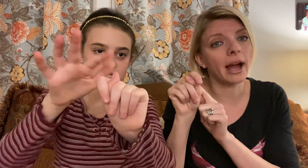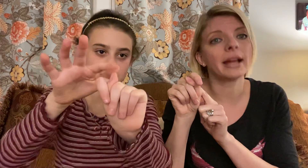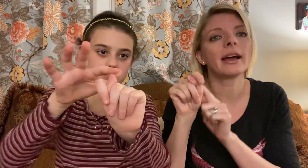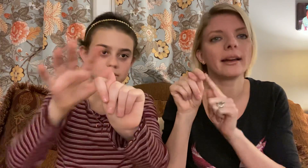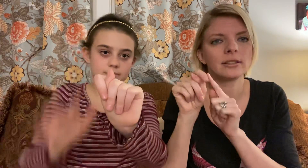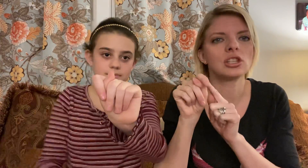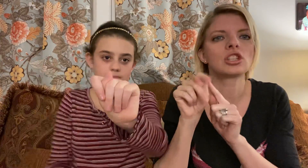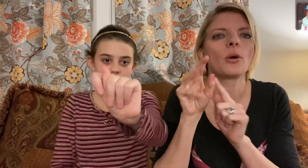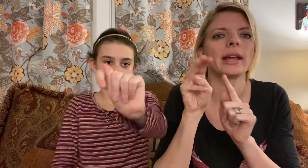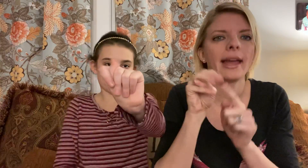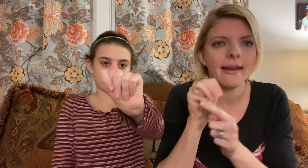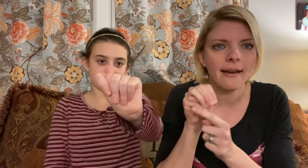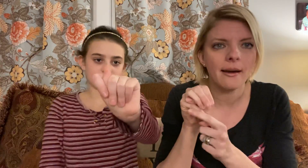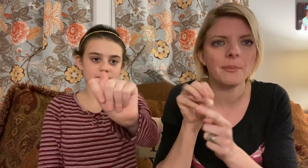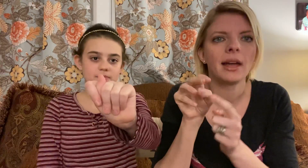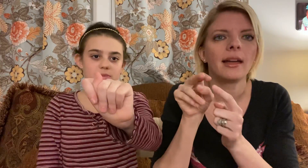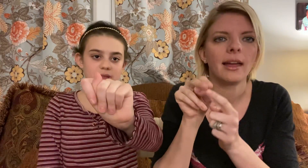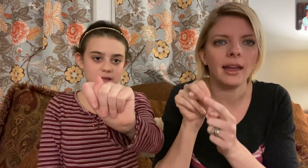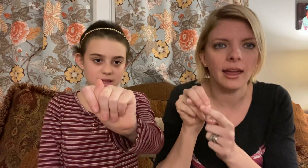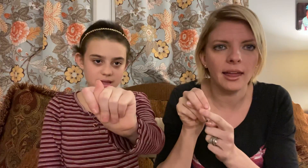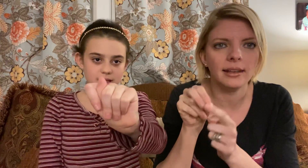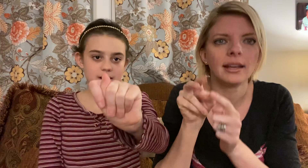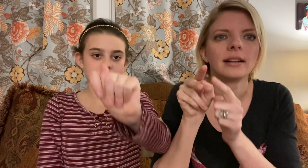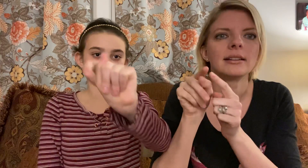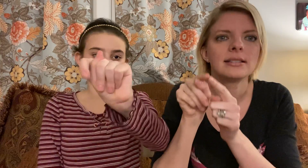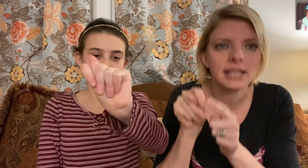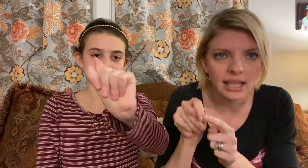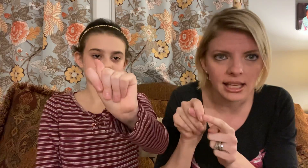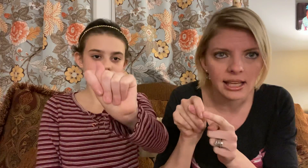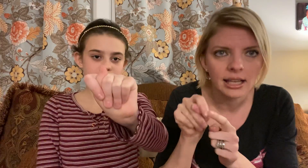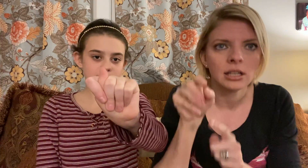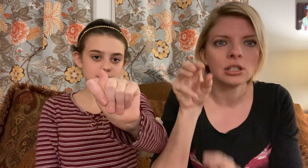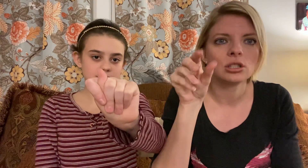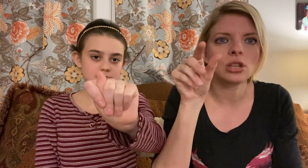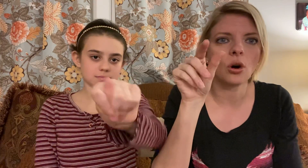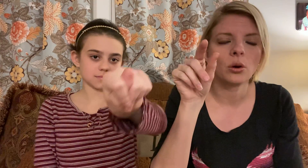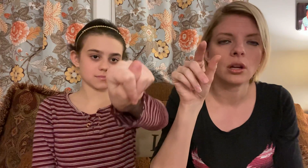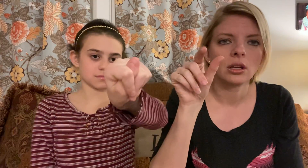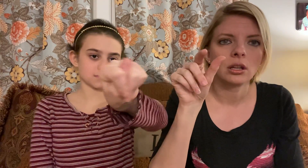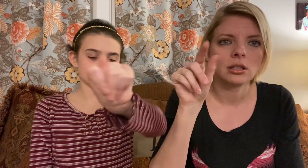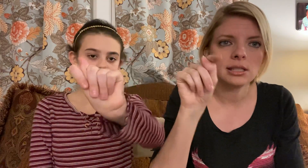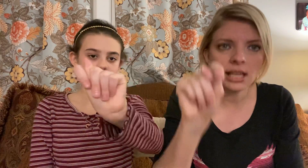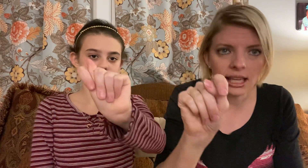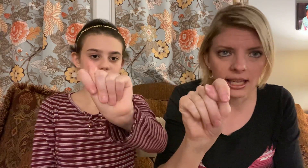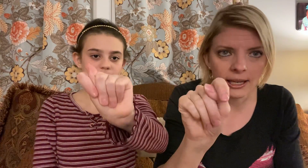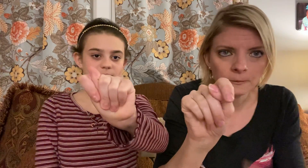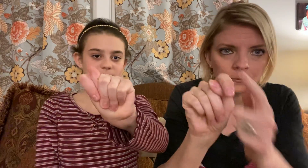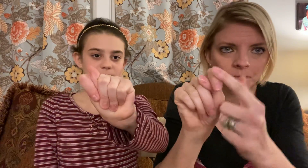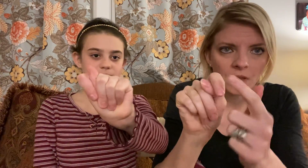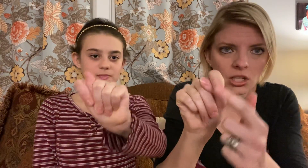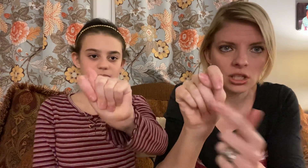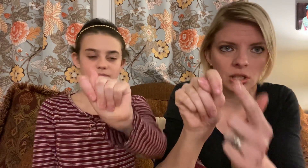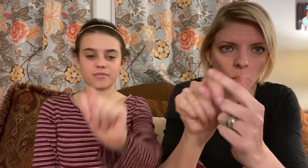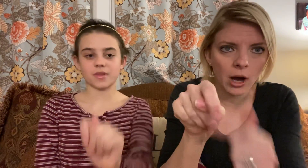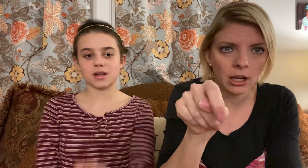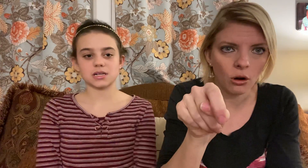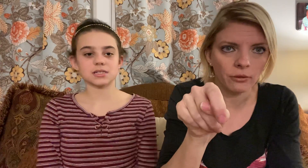Right. She's showing M, N, T. So, T is just the one